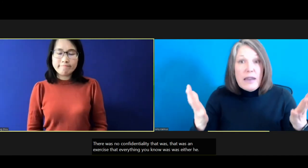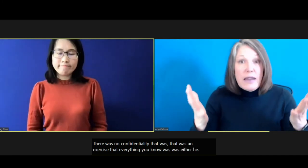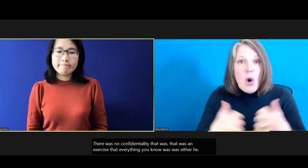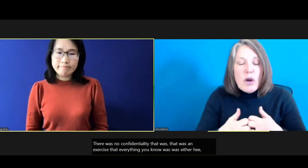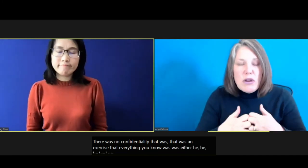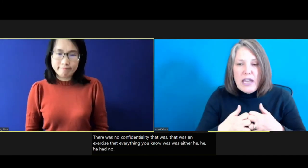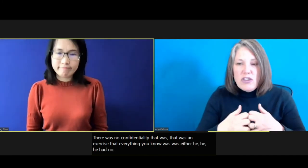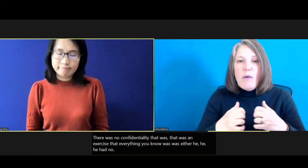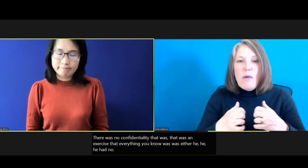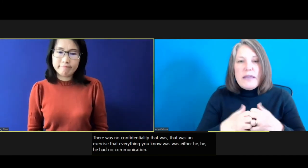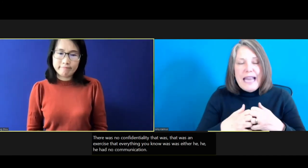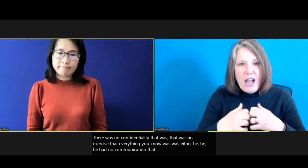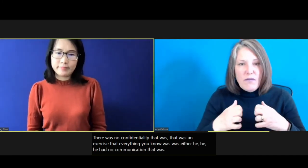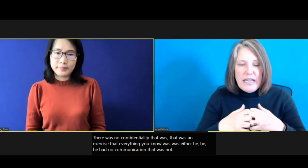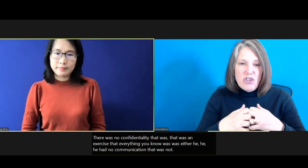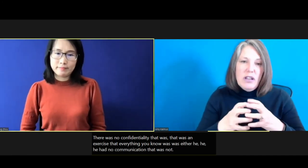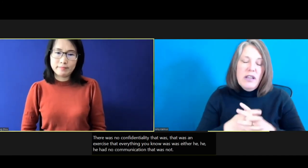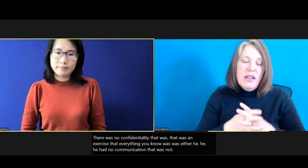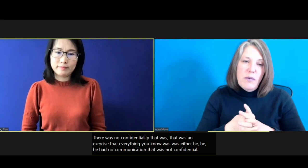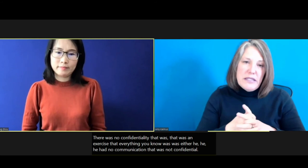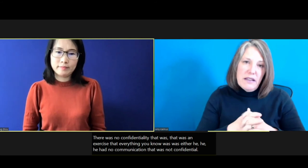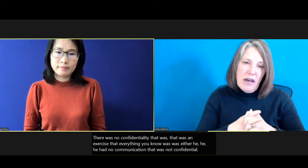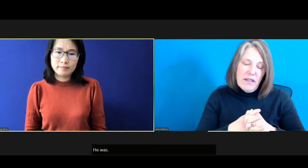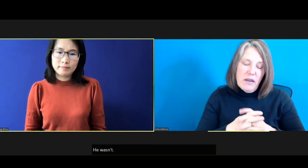He had no communication that was not confidential.